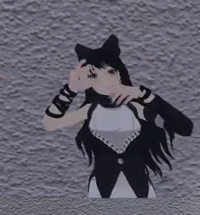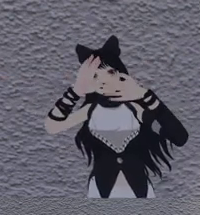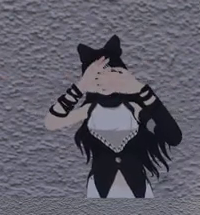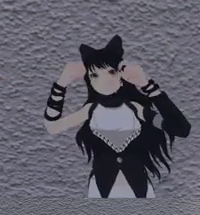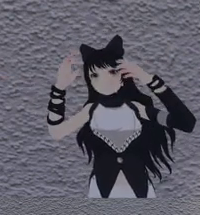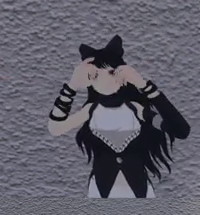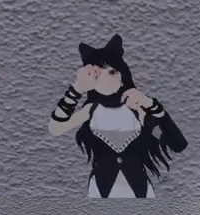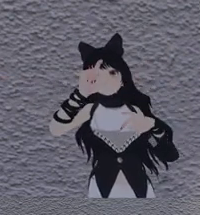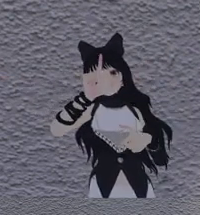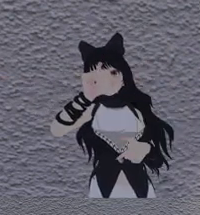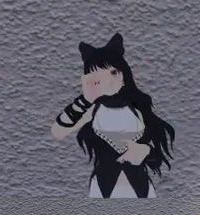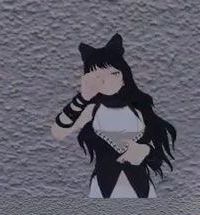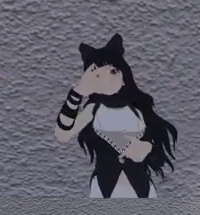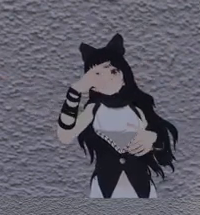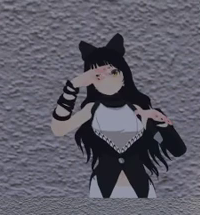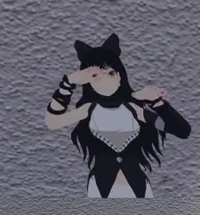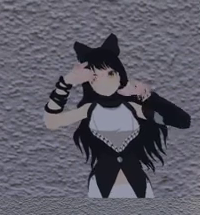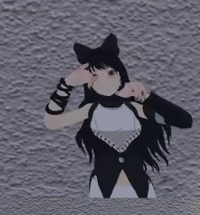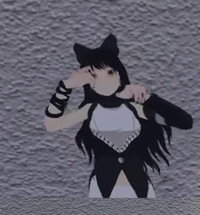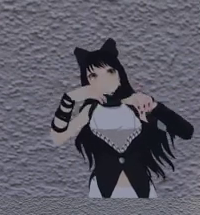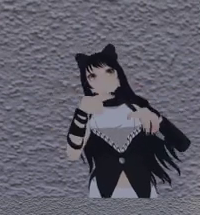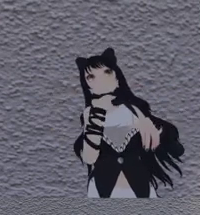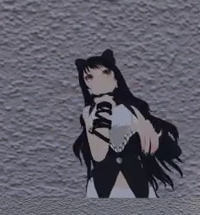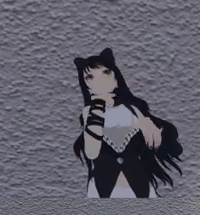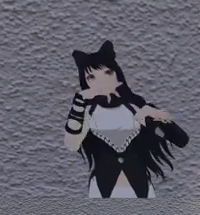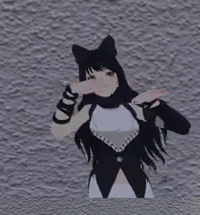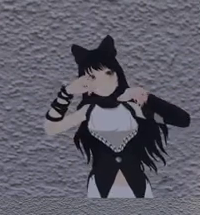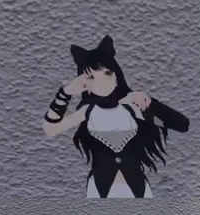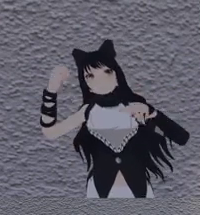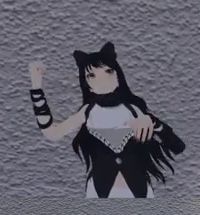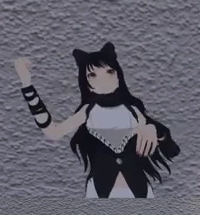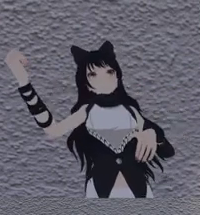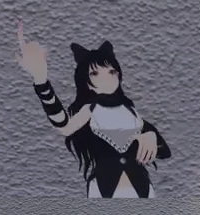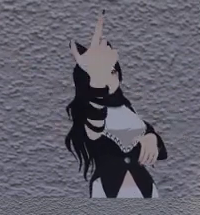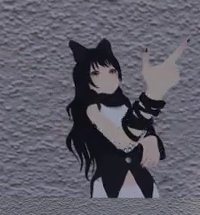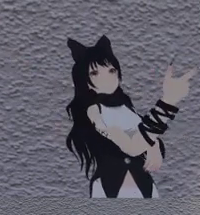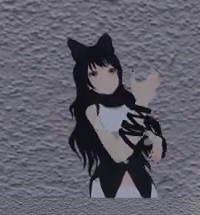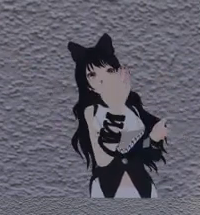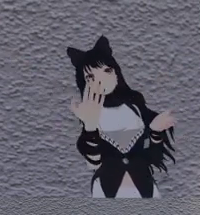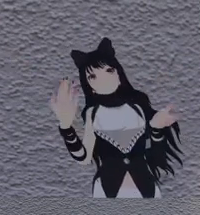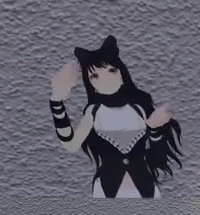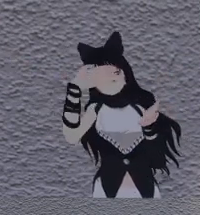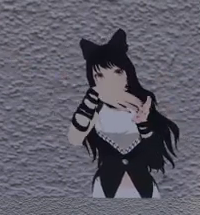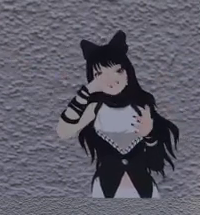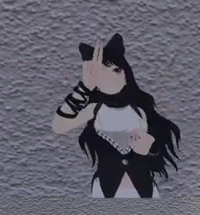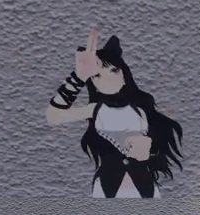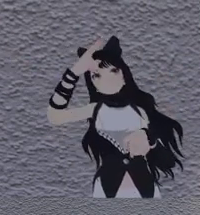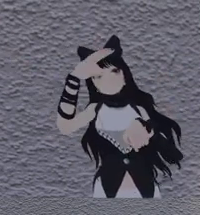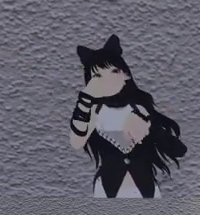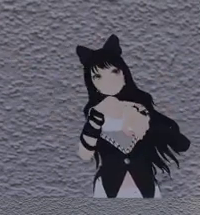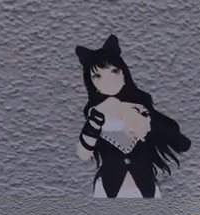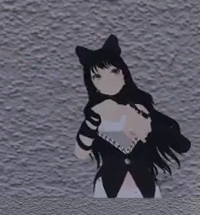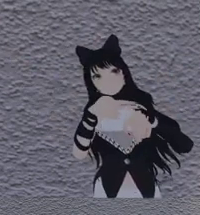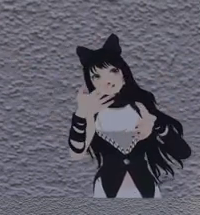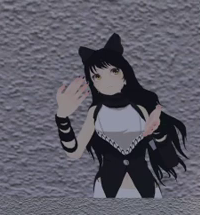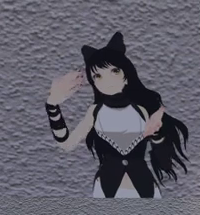Understand all of you guys. You're frozen for me. I'm having a bit of lag. You guys are stuck, all of you.